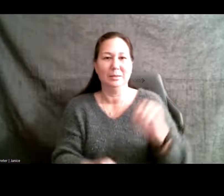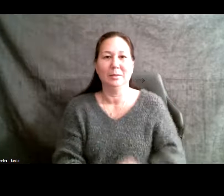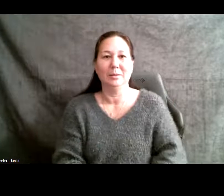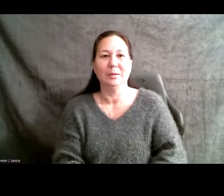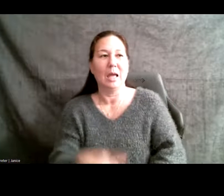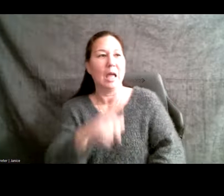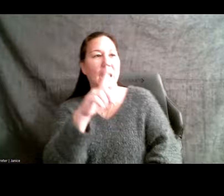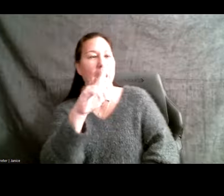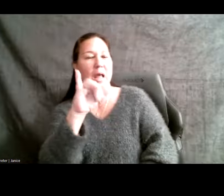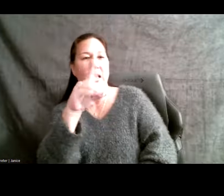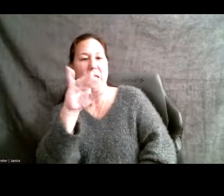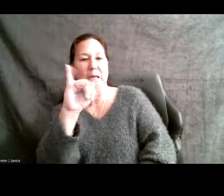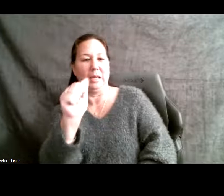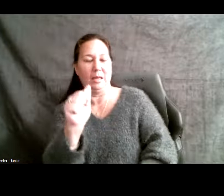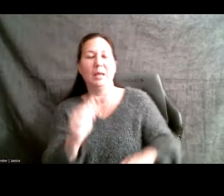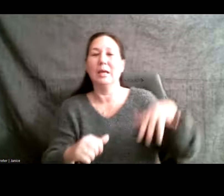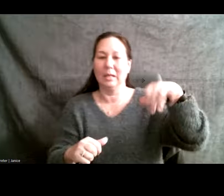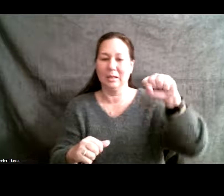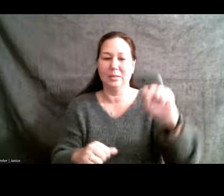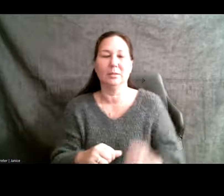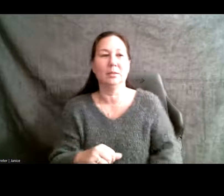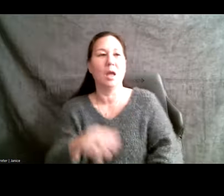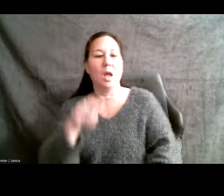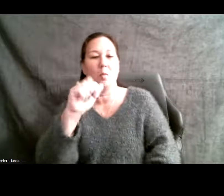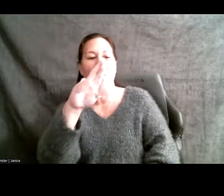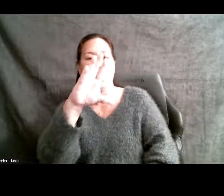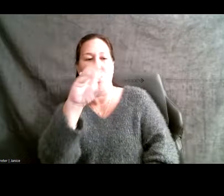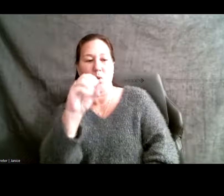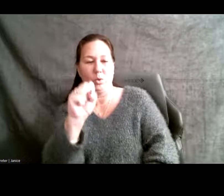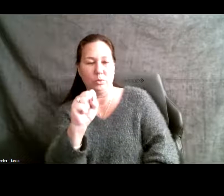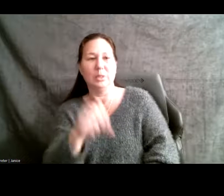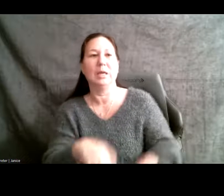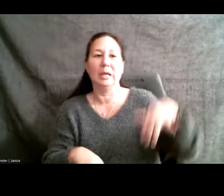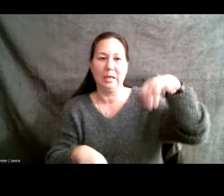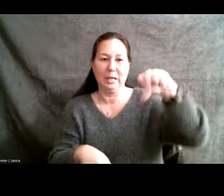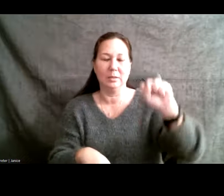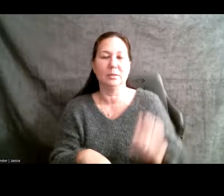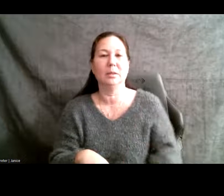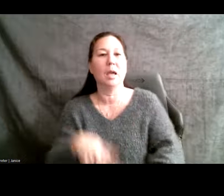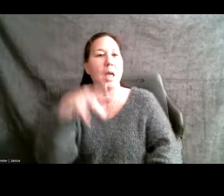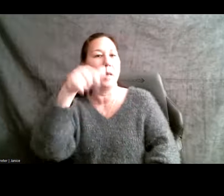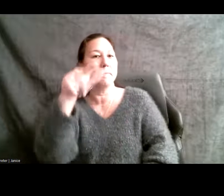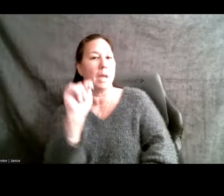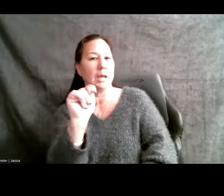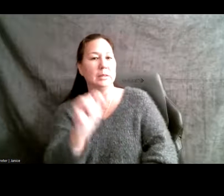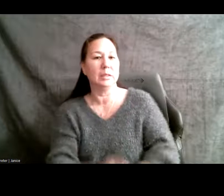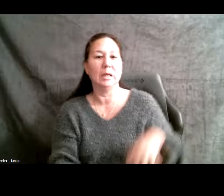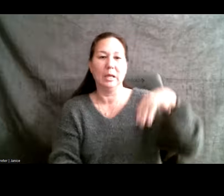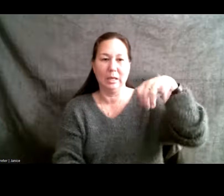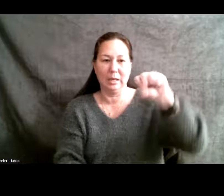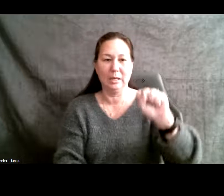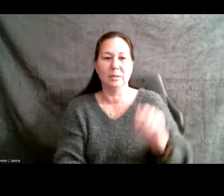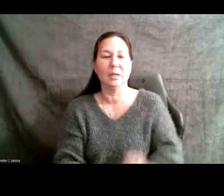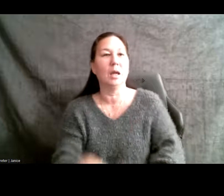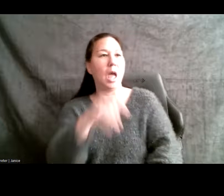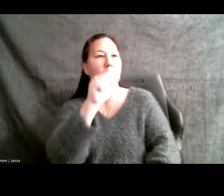Lydia, Yes. Marcos, Yes. Pat, Yes. and